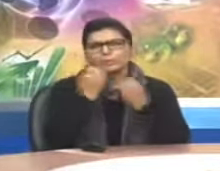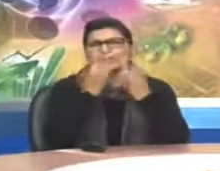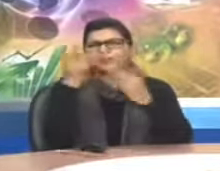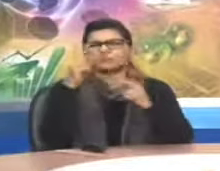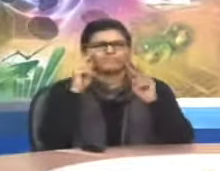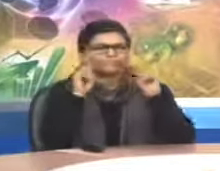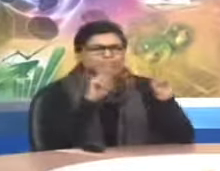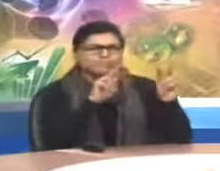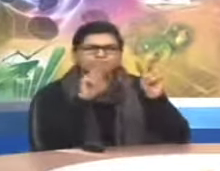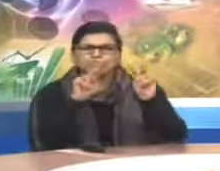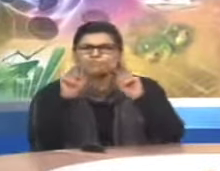we all know